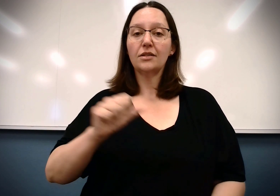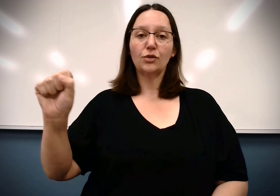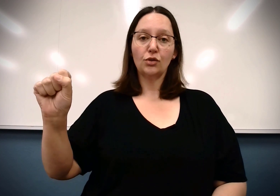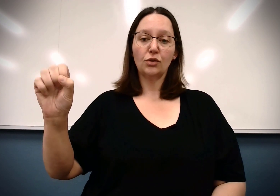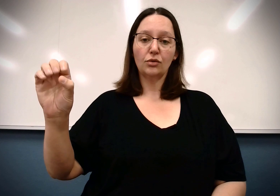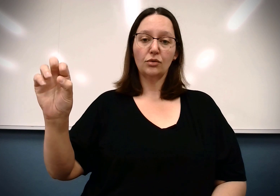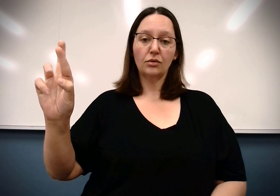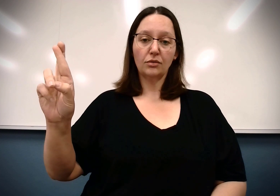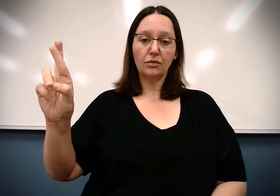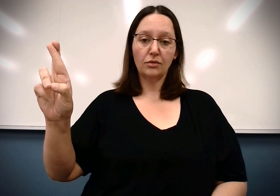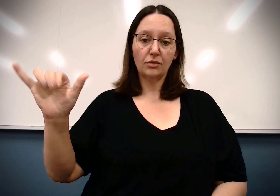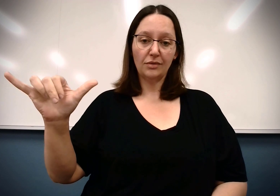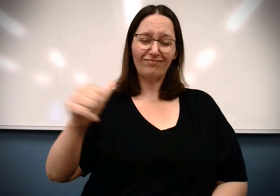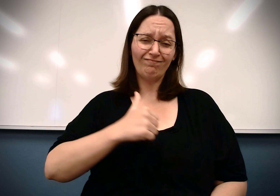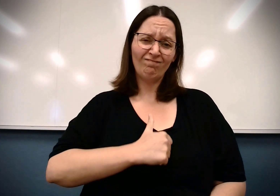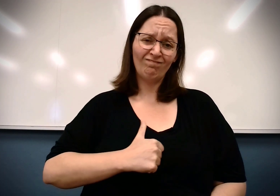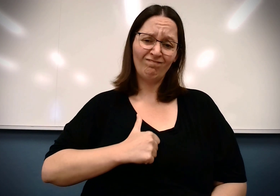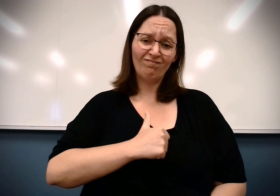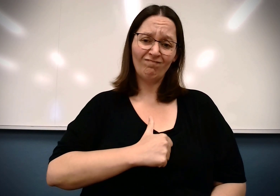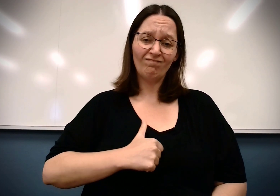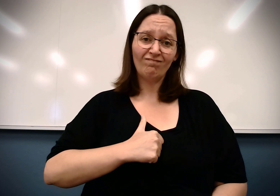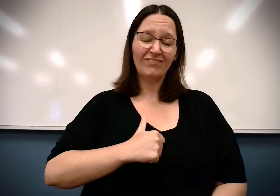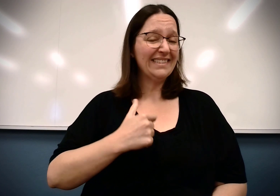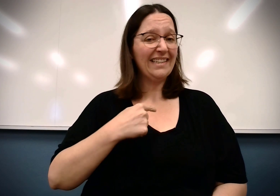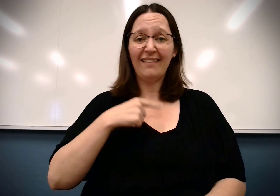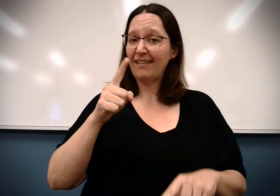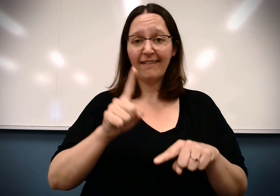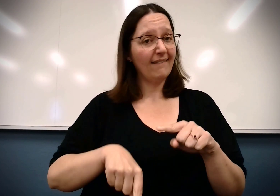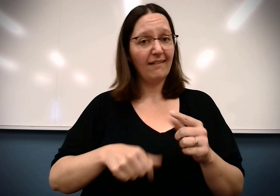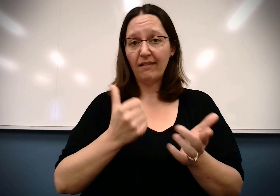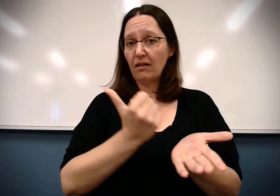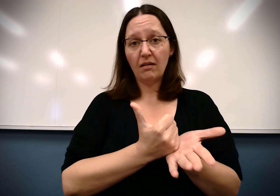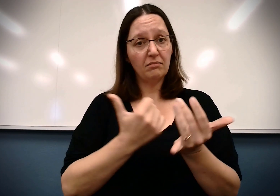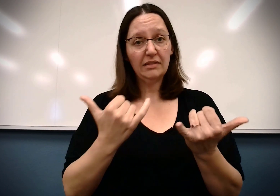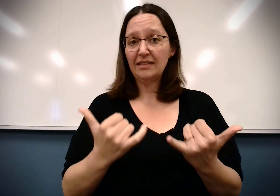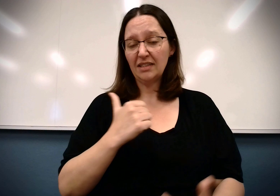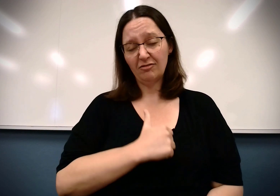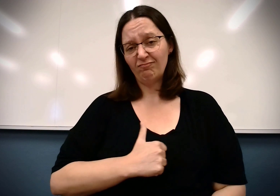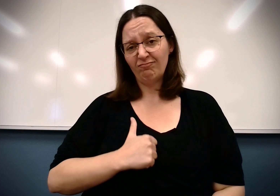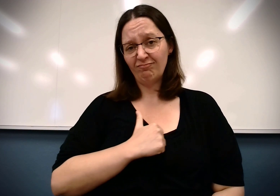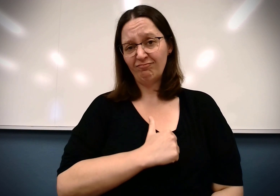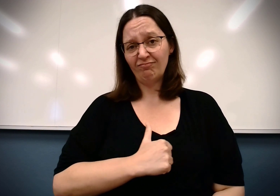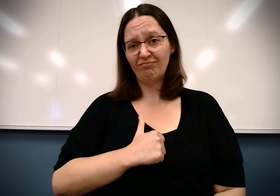thumb up, this is the sign sorry or apologies. Oh, I'm sorry. I can't help you today. I'm sorry.